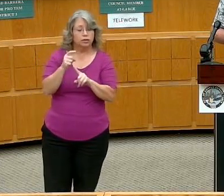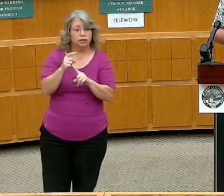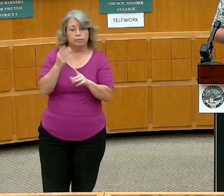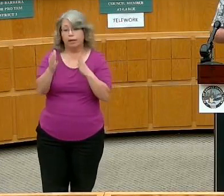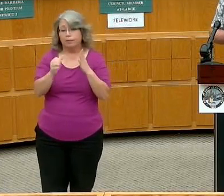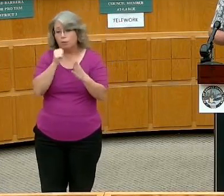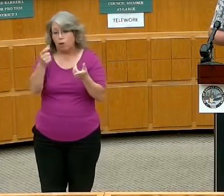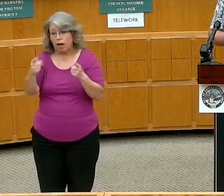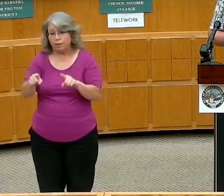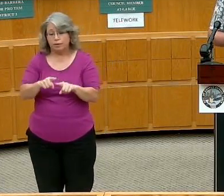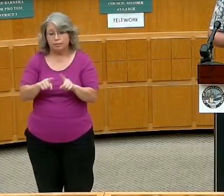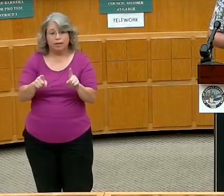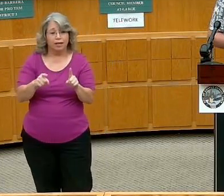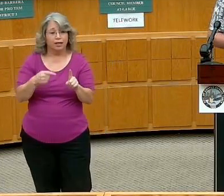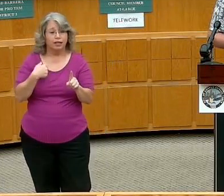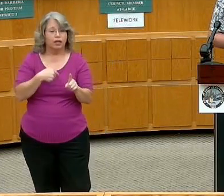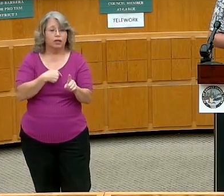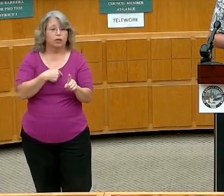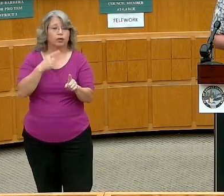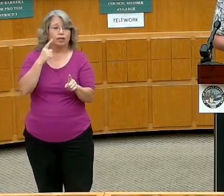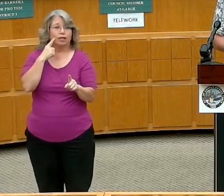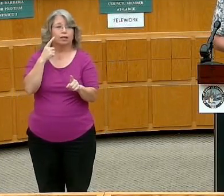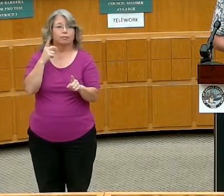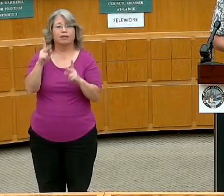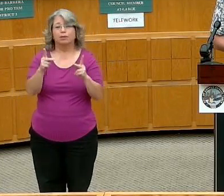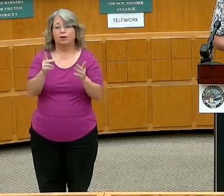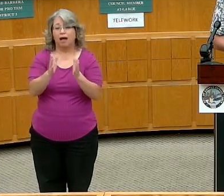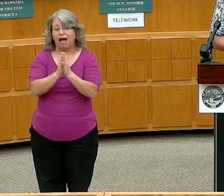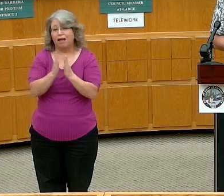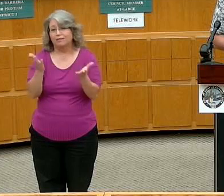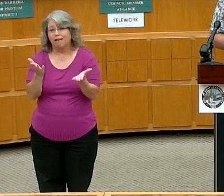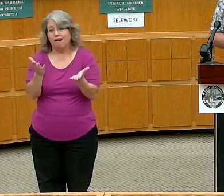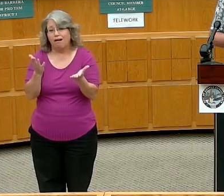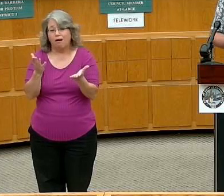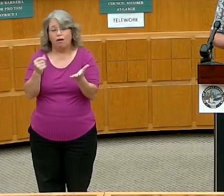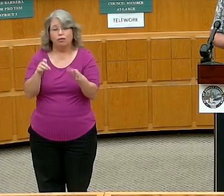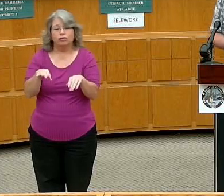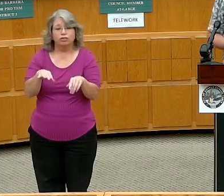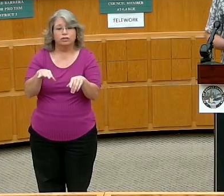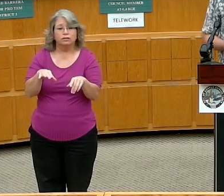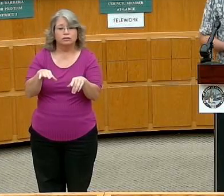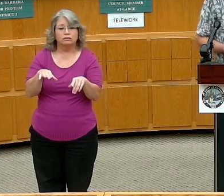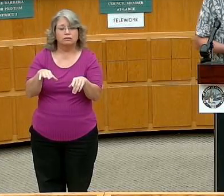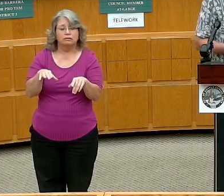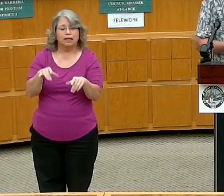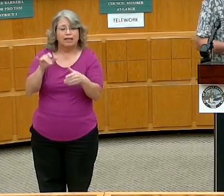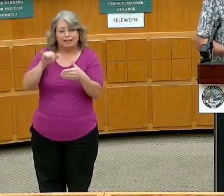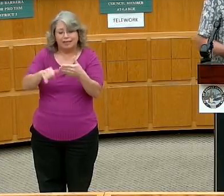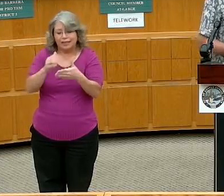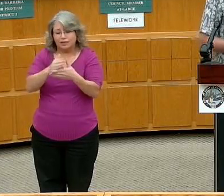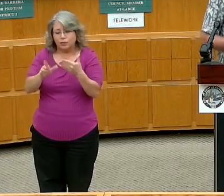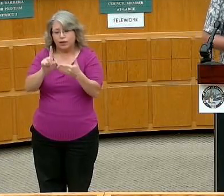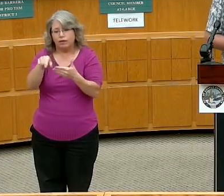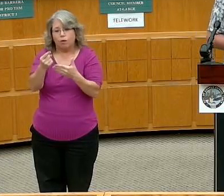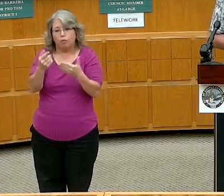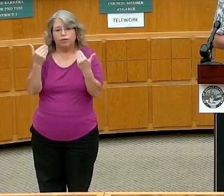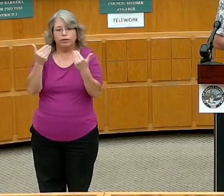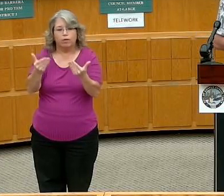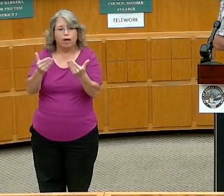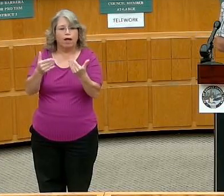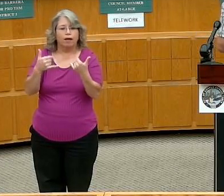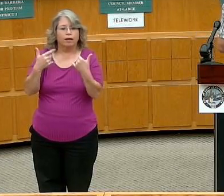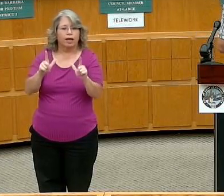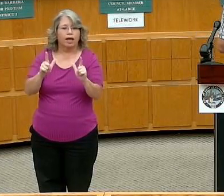here is, like, what could it hurt? What if we just lifted it, even for a short period of time? Because I've heard people talk about that just in my own,